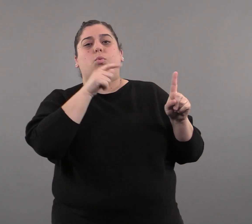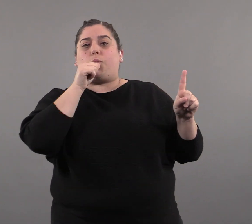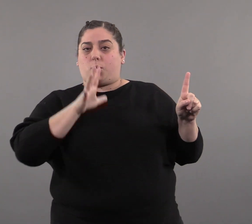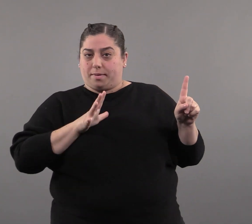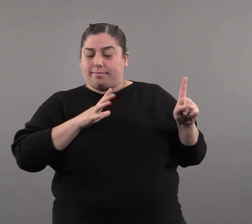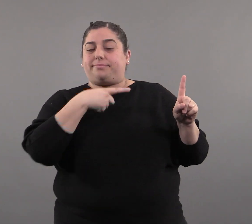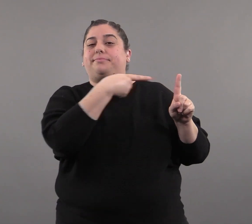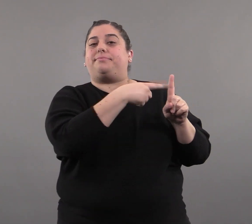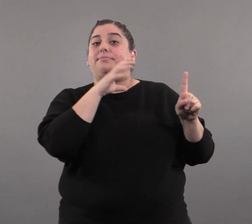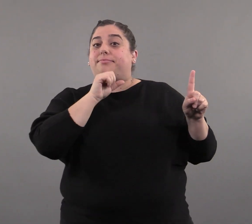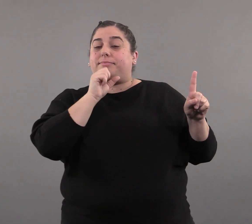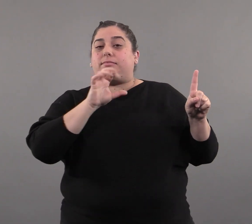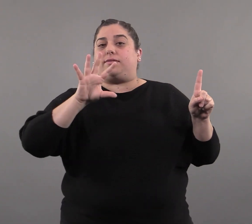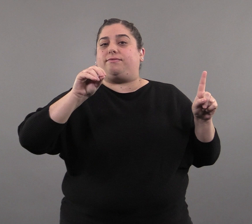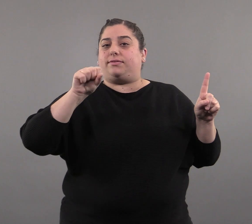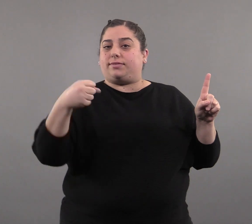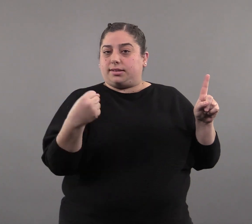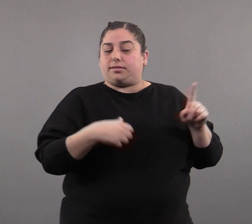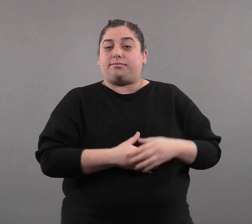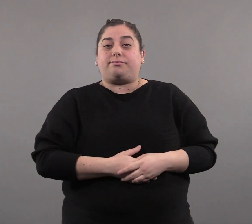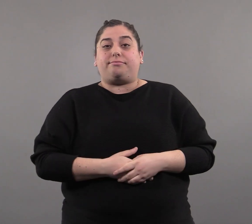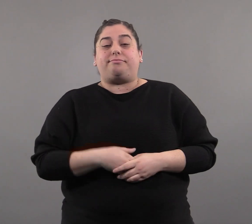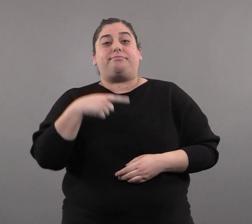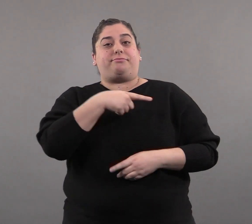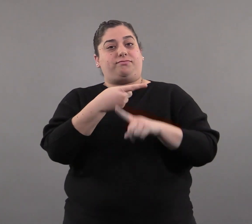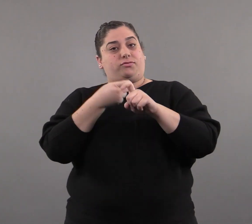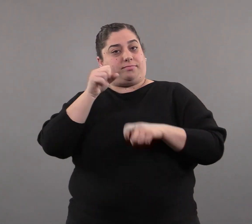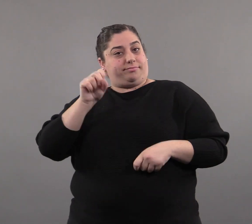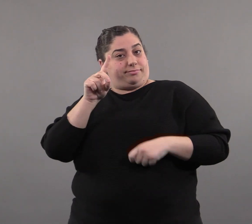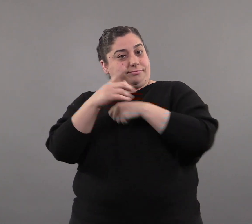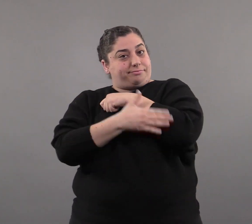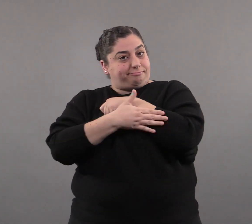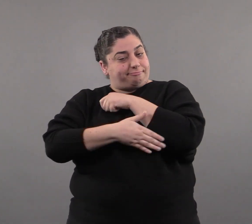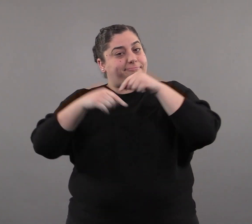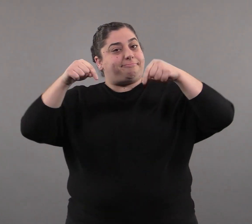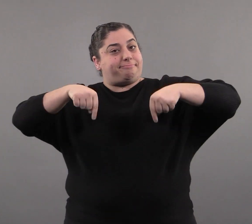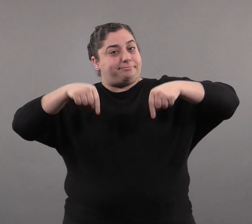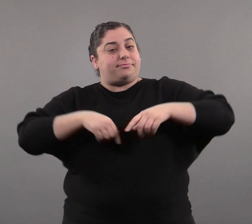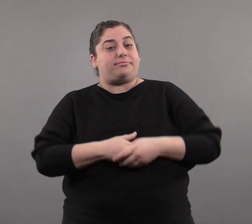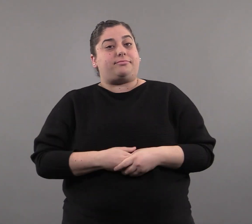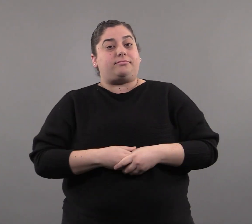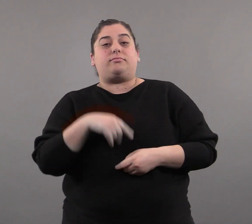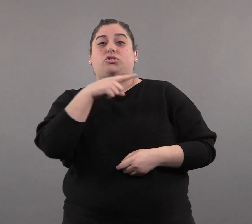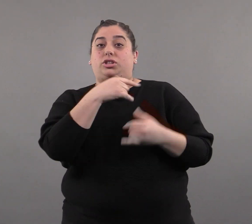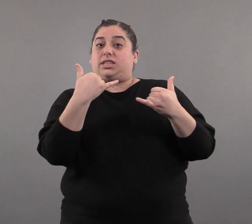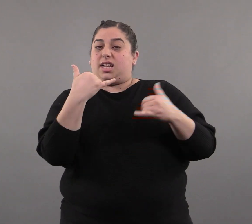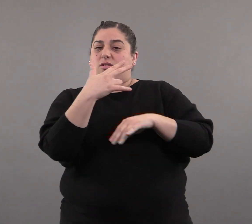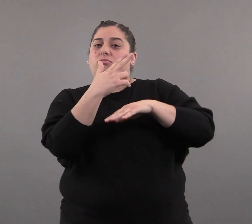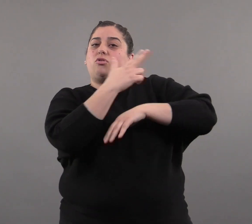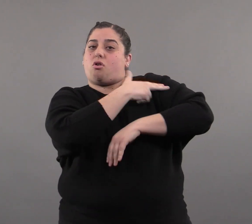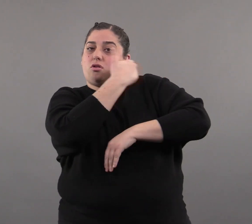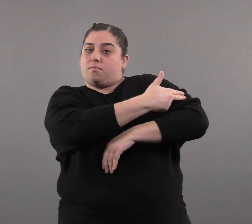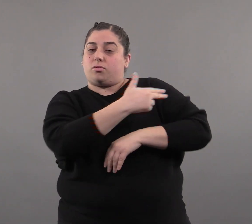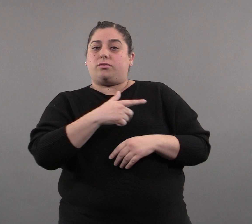County resident is hospitalized and doing well. The case and all exposure details are